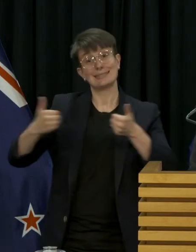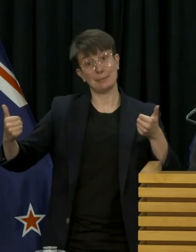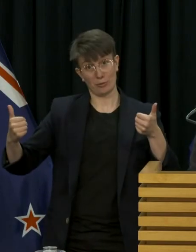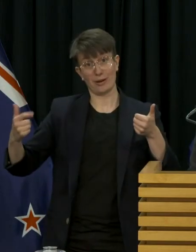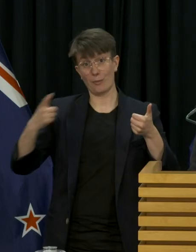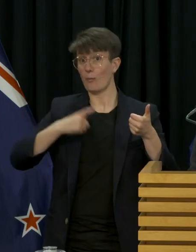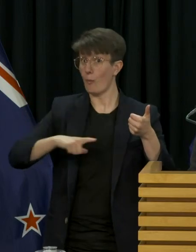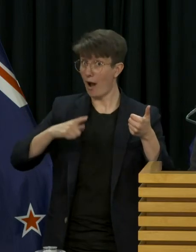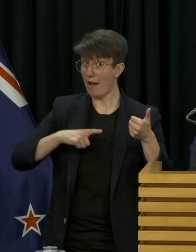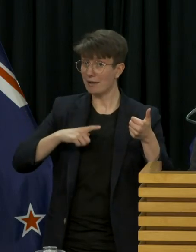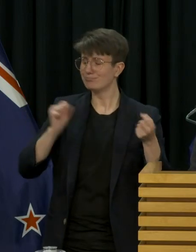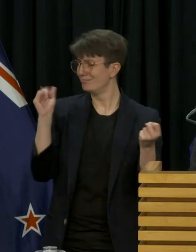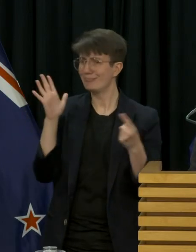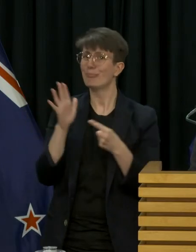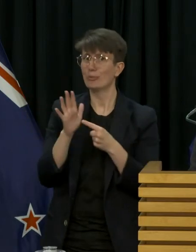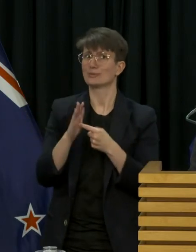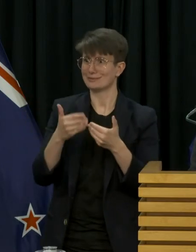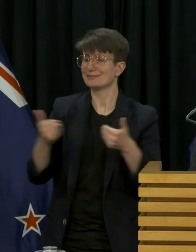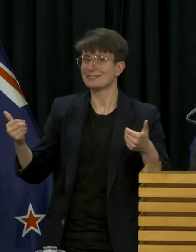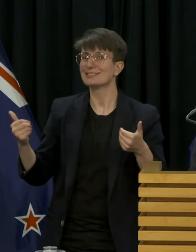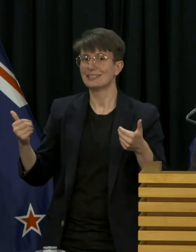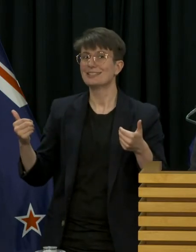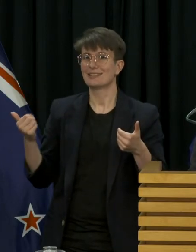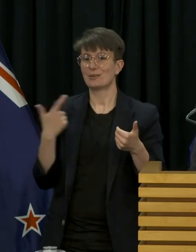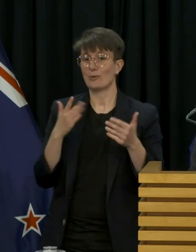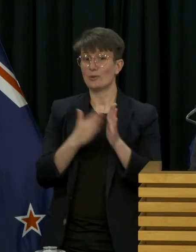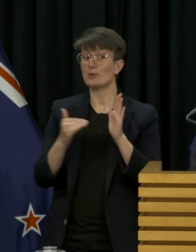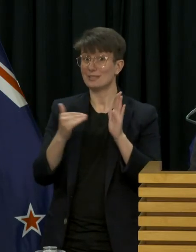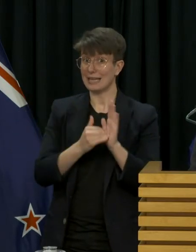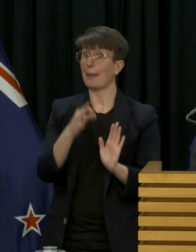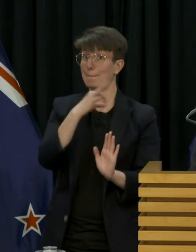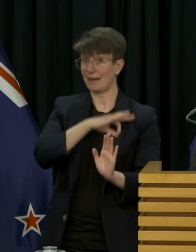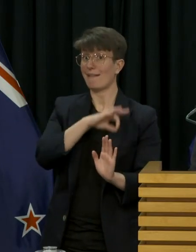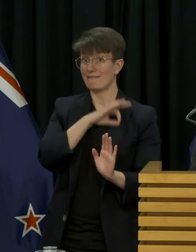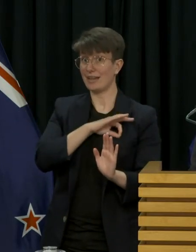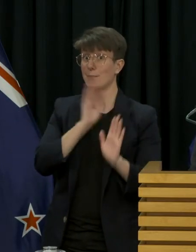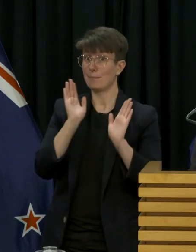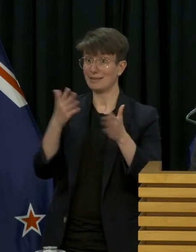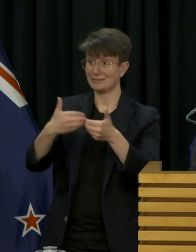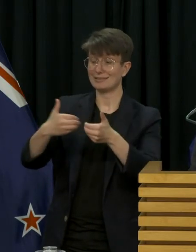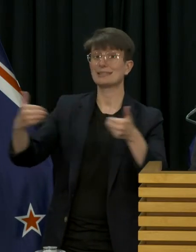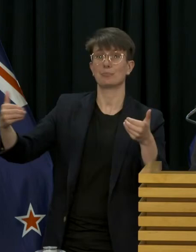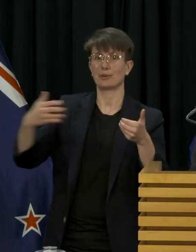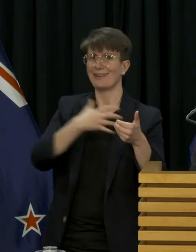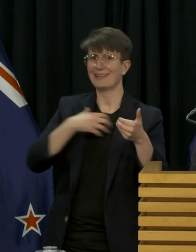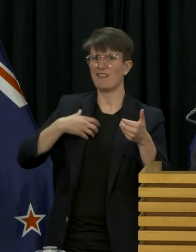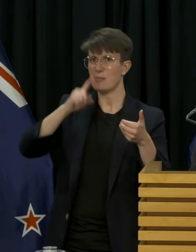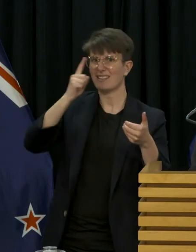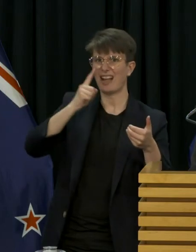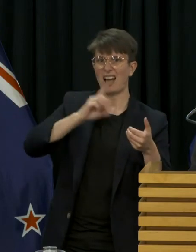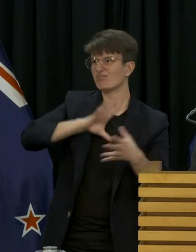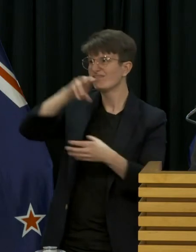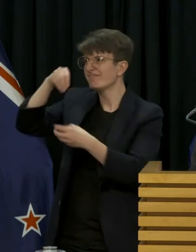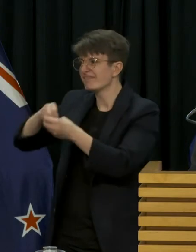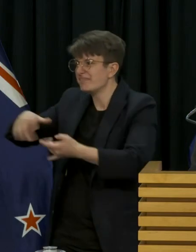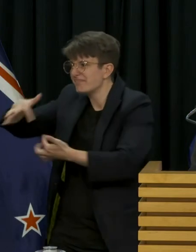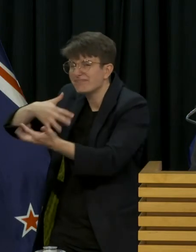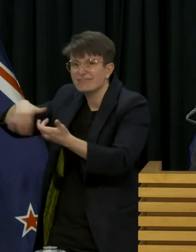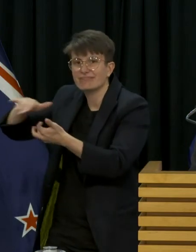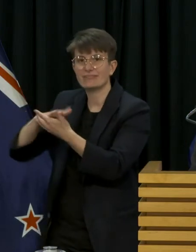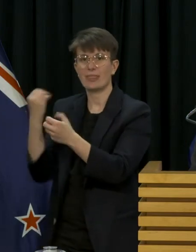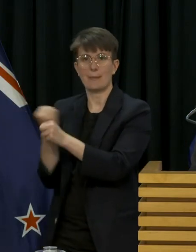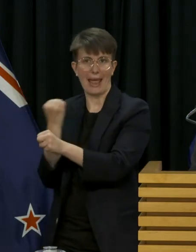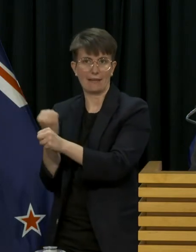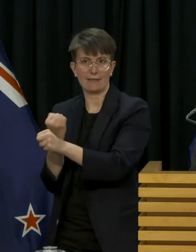separation exists for the benefit of New Zealand, and equally based on very hard lessons